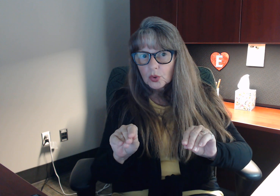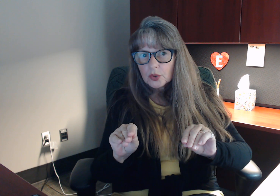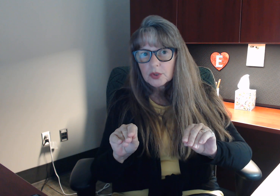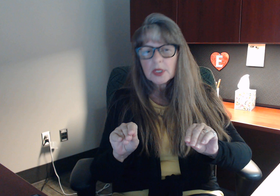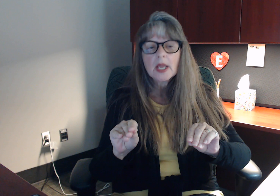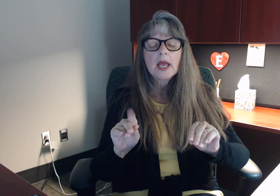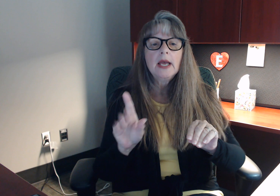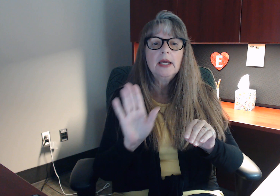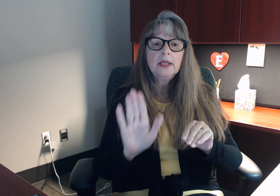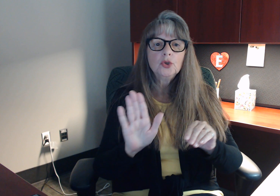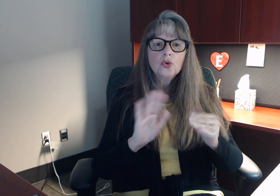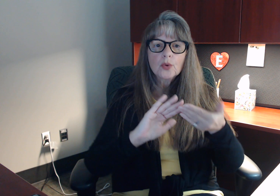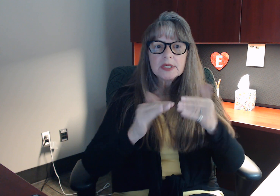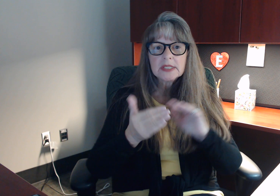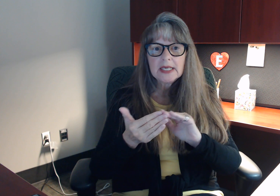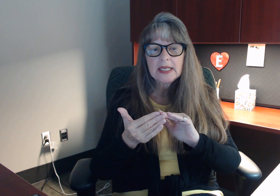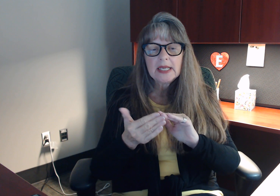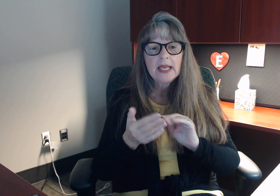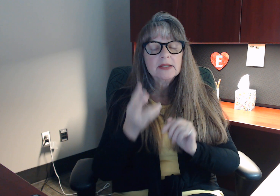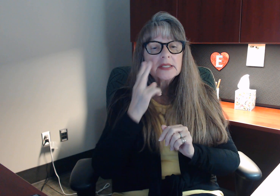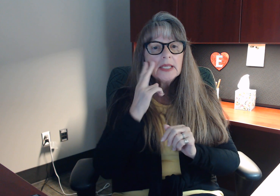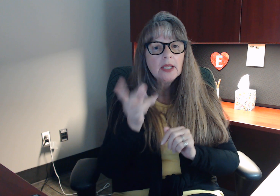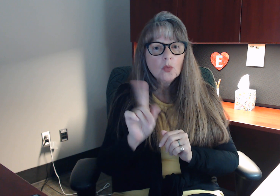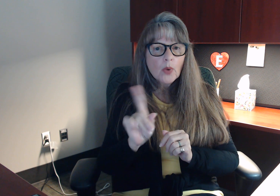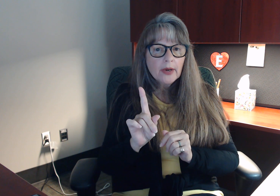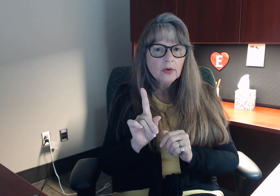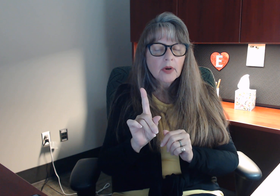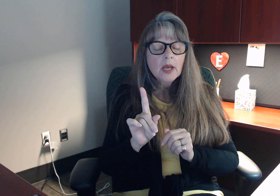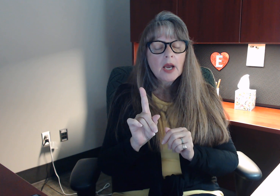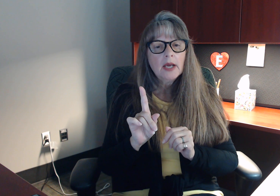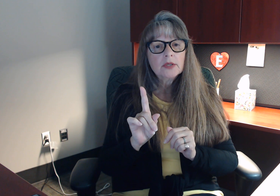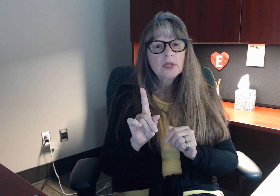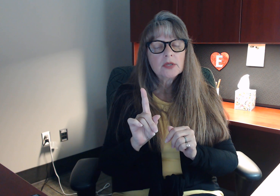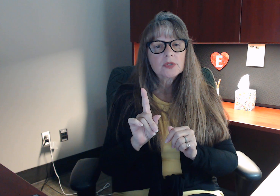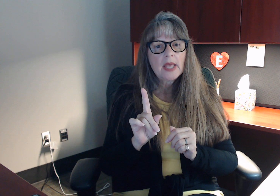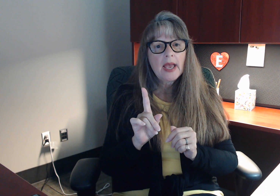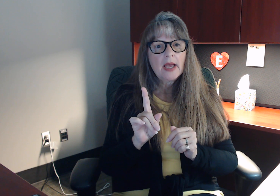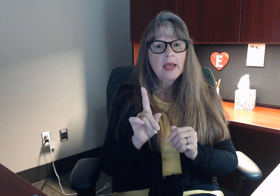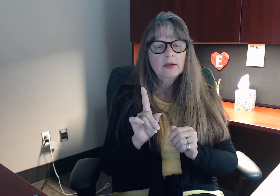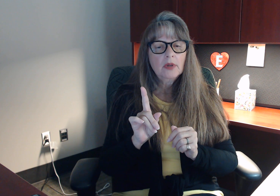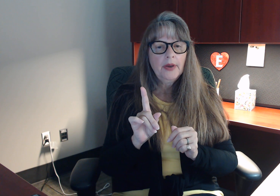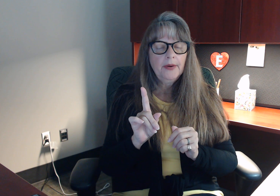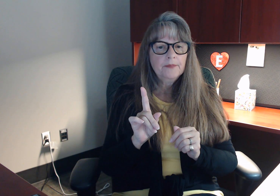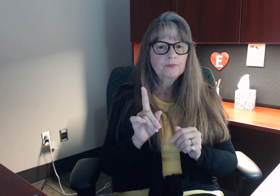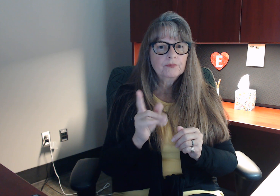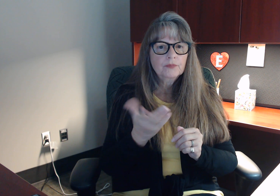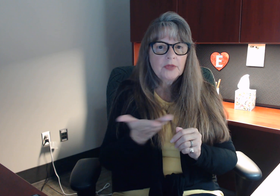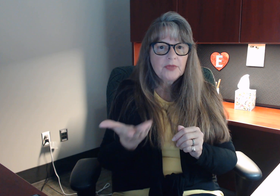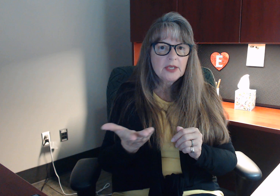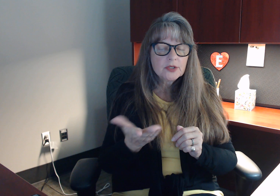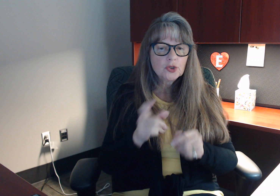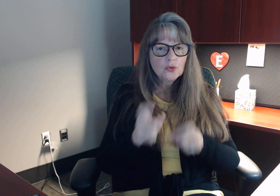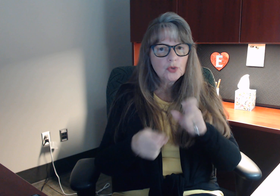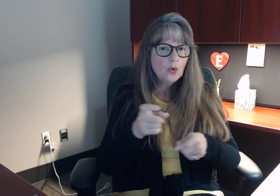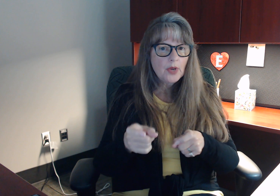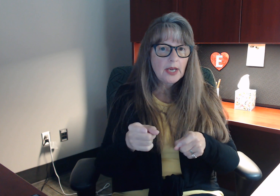stores in your city and see where does that the things that you donate